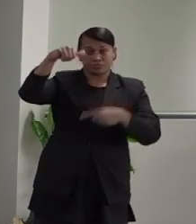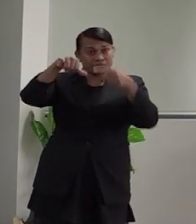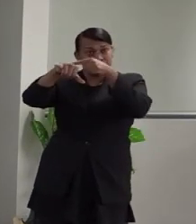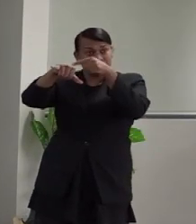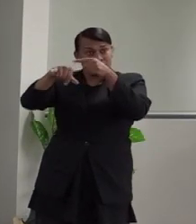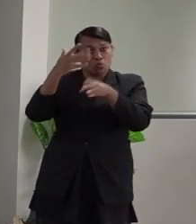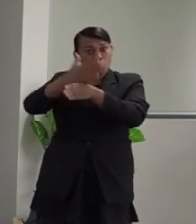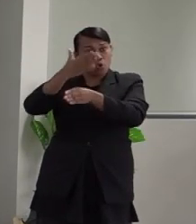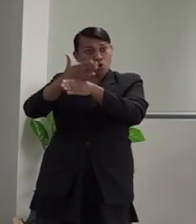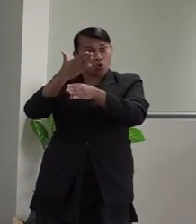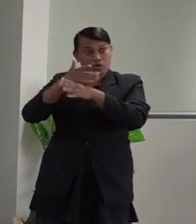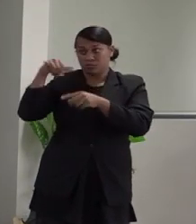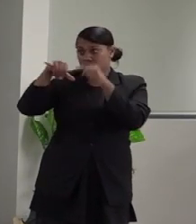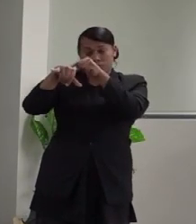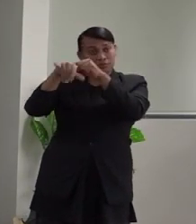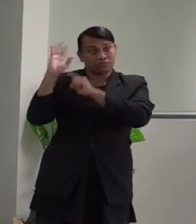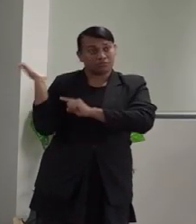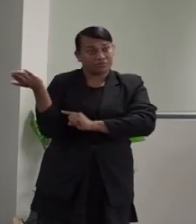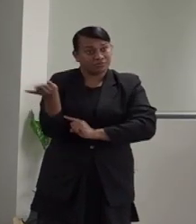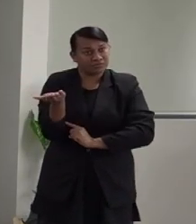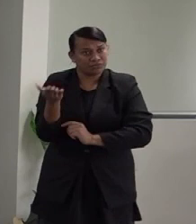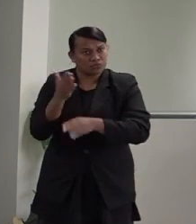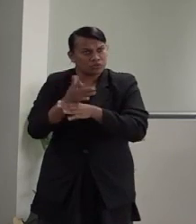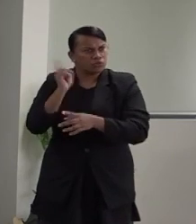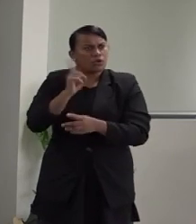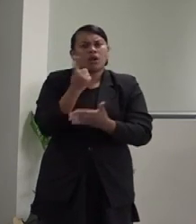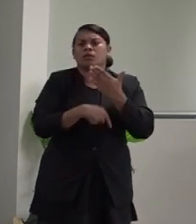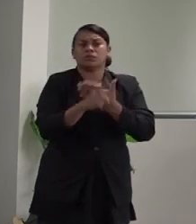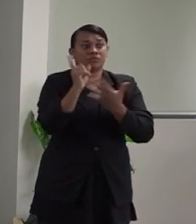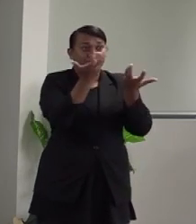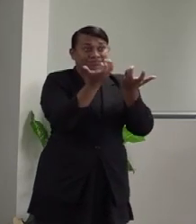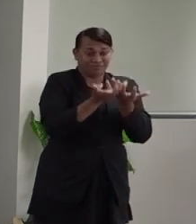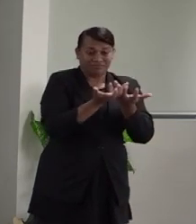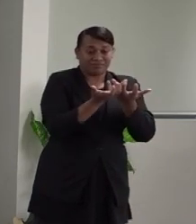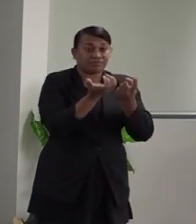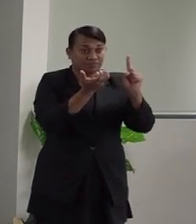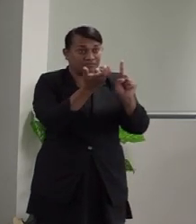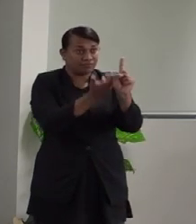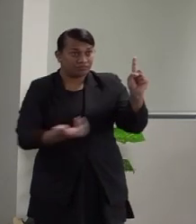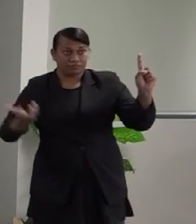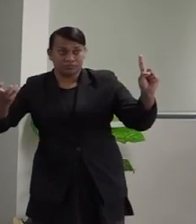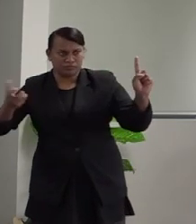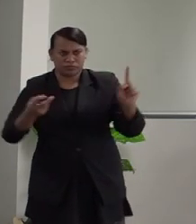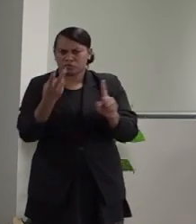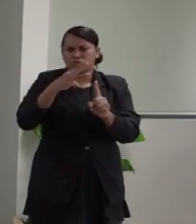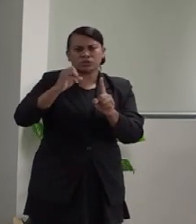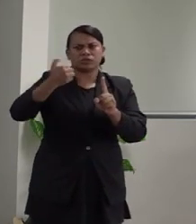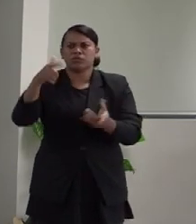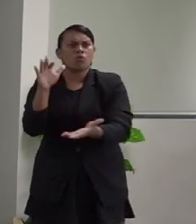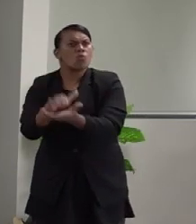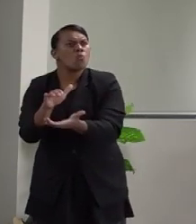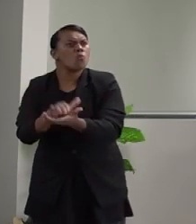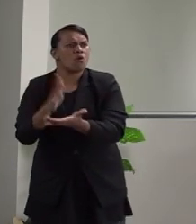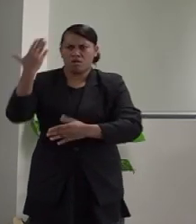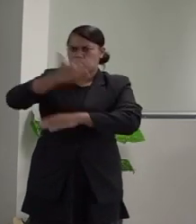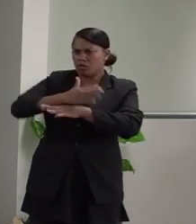their self-quarantine, sharing grog, and interacting with their friends and caregivers from outside the quarantine